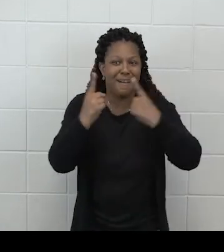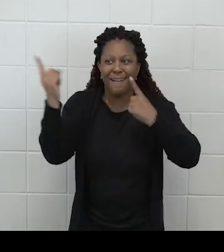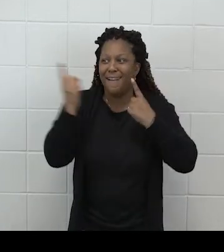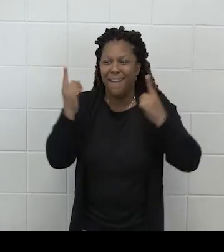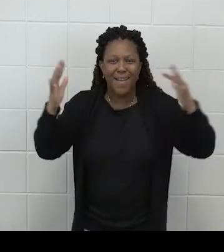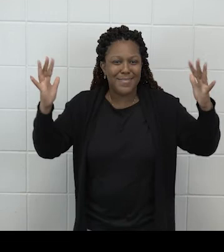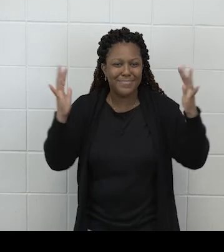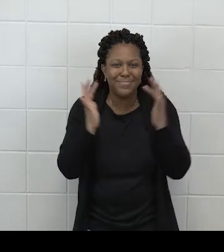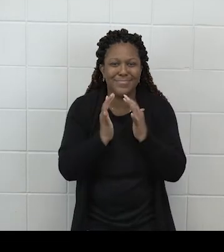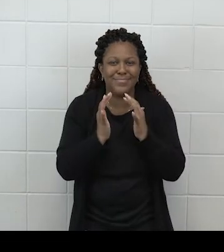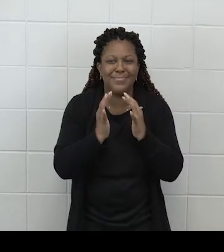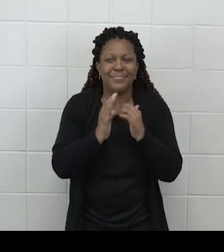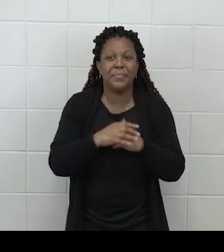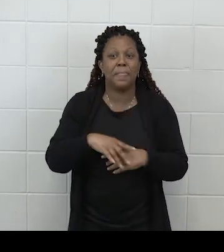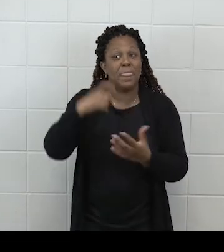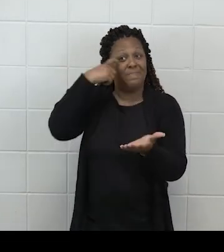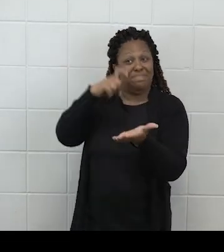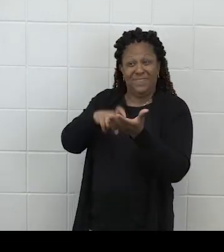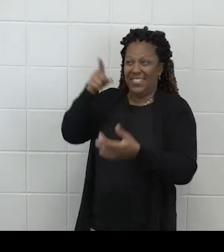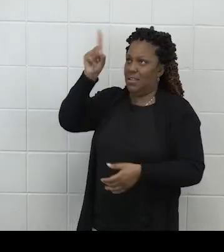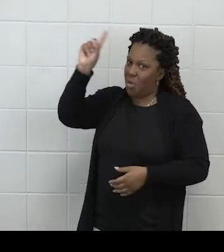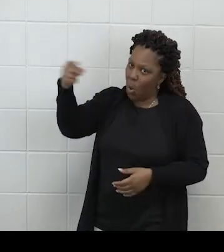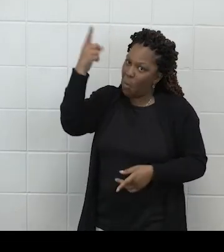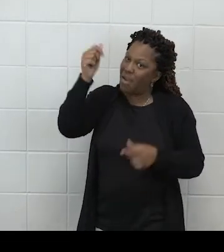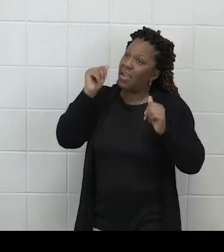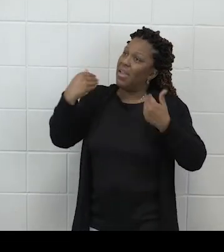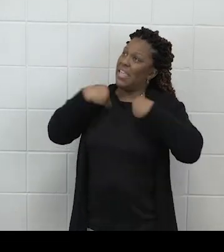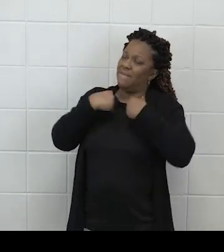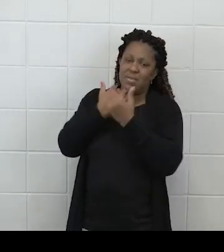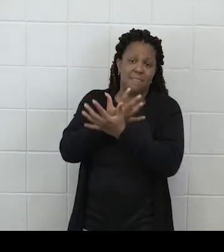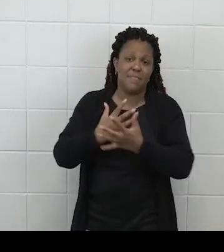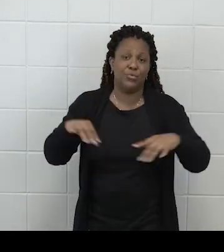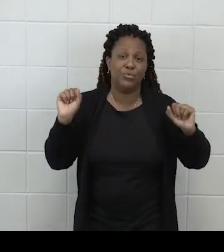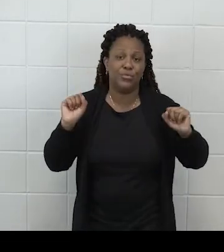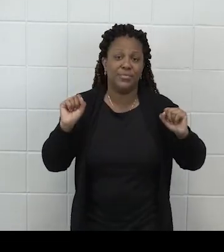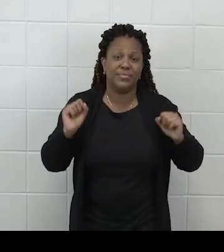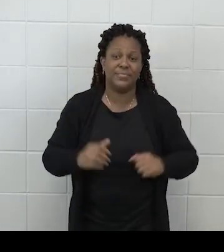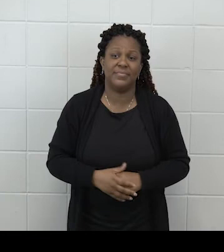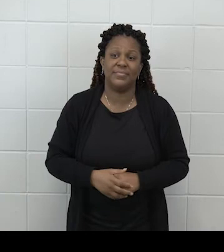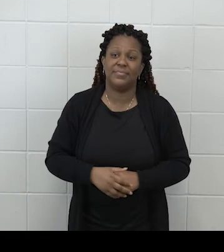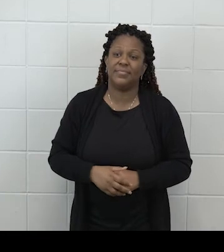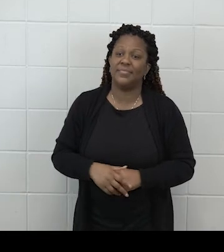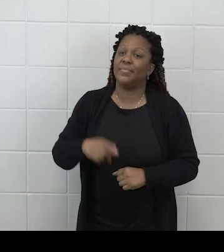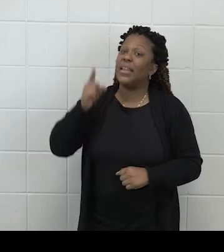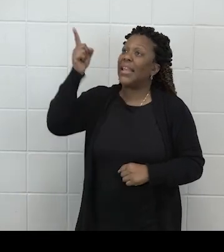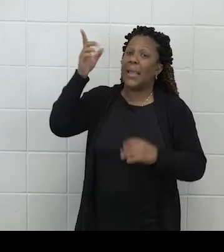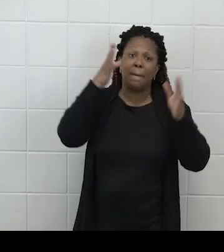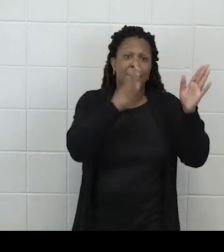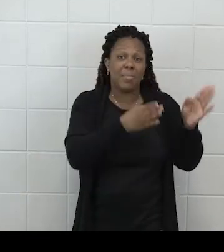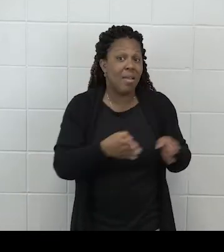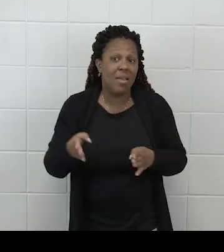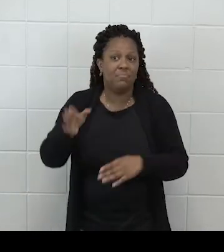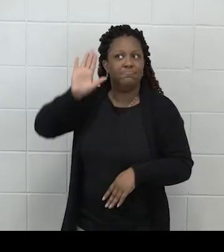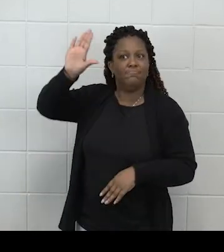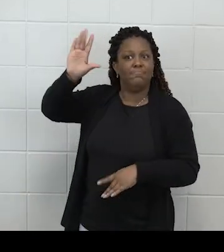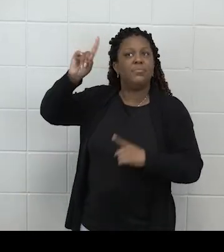save us. It is a plan to put Christ in charge of our present plans and our eternal destiny.